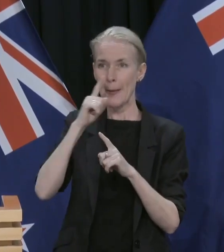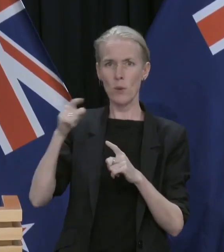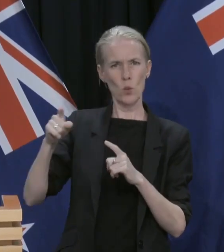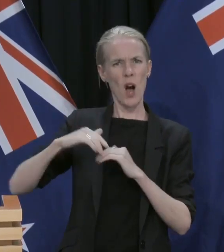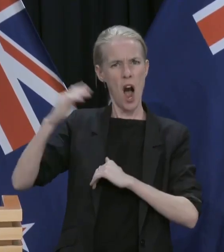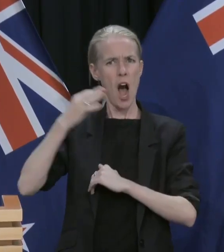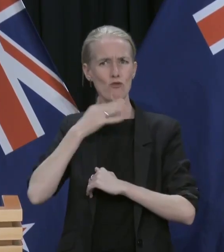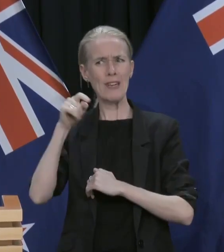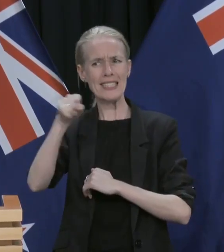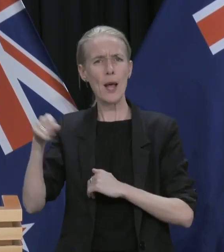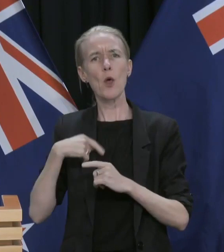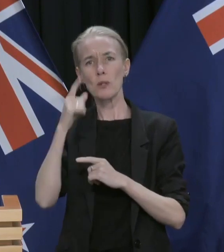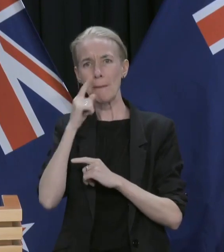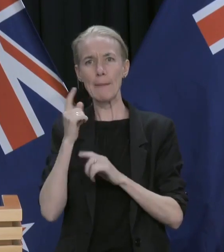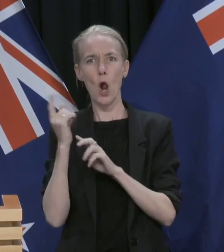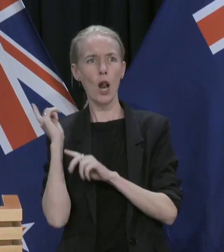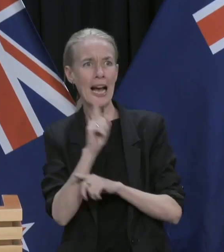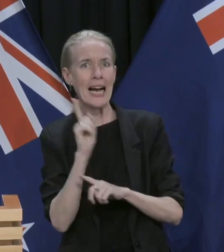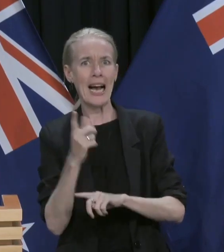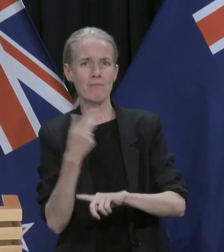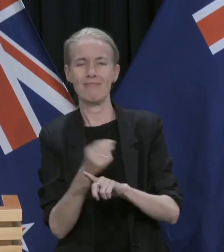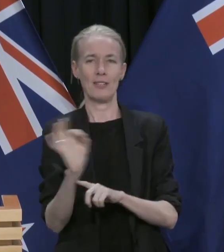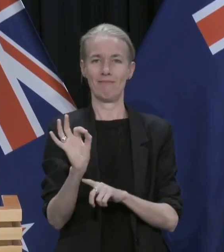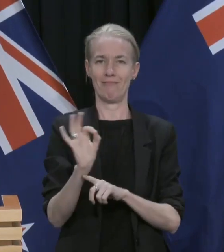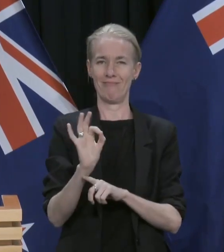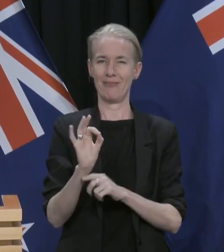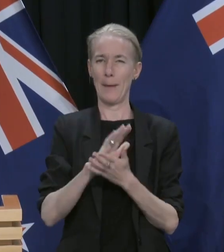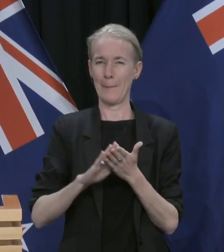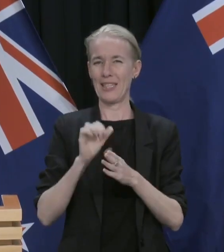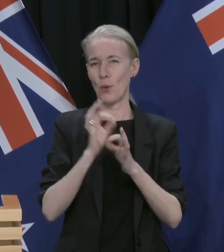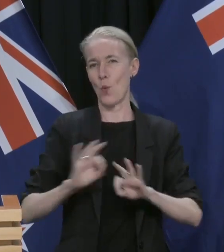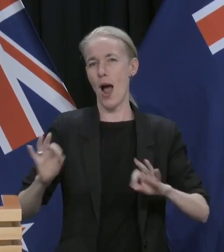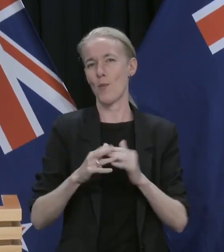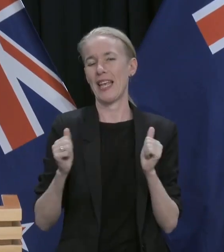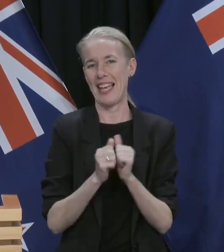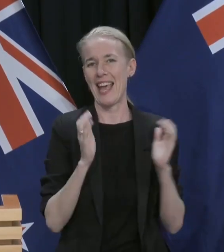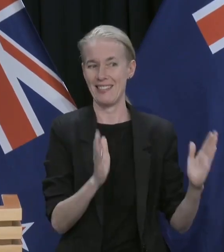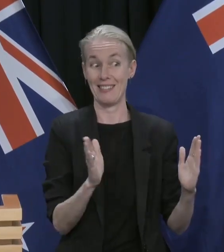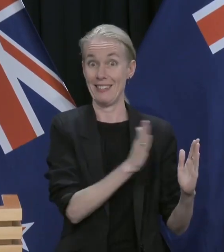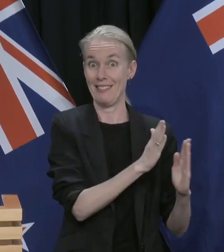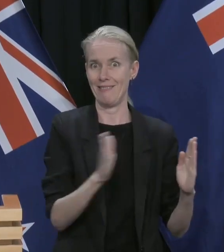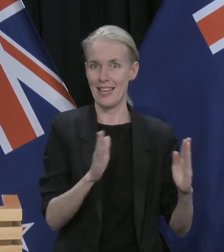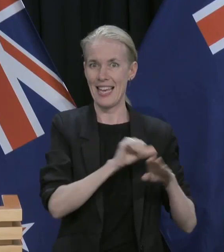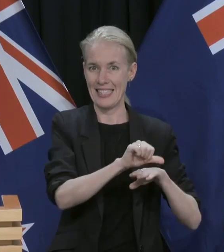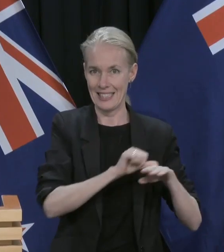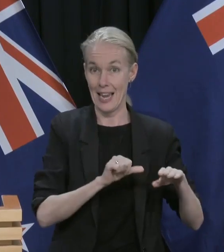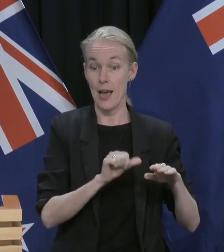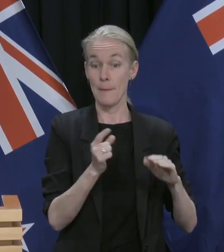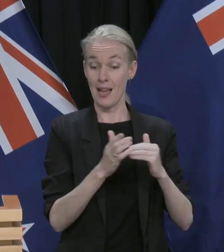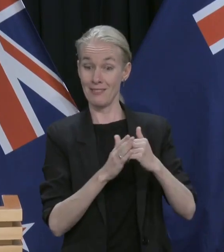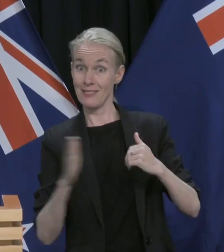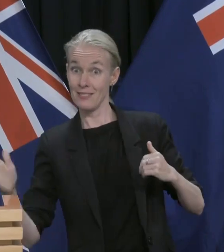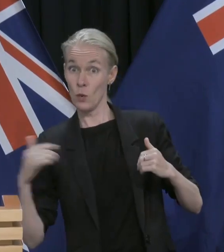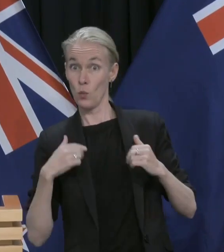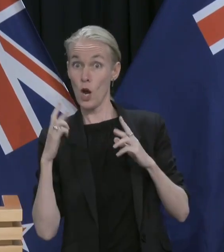settings did take a break. We anticipate DHBs will be ramping up from this point to around 35,000